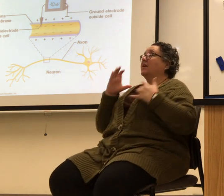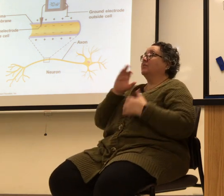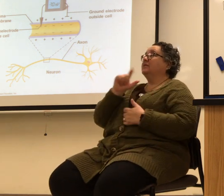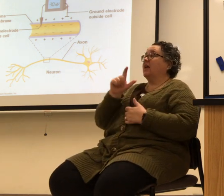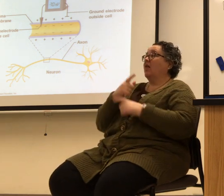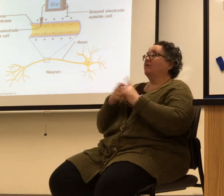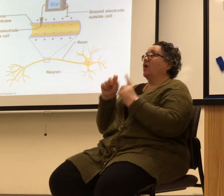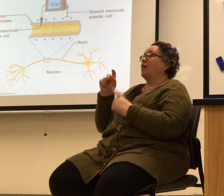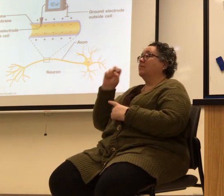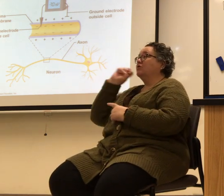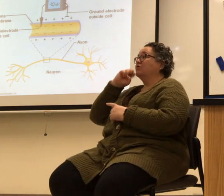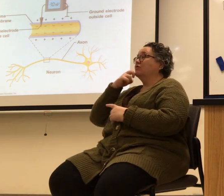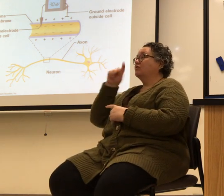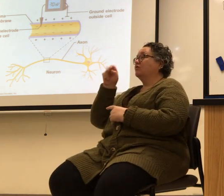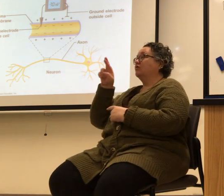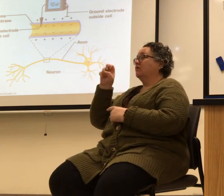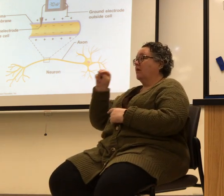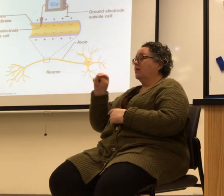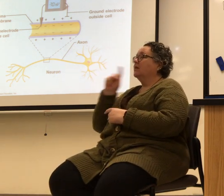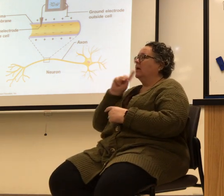of two states you could be in